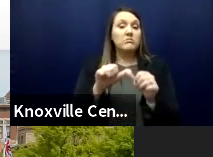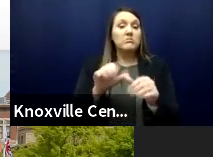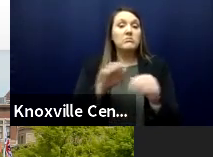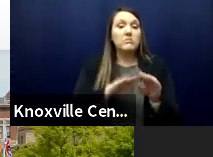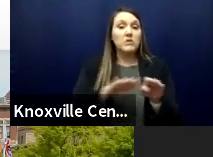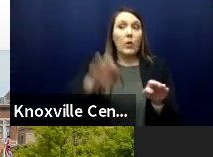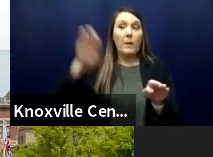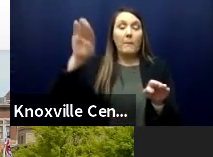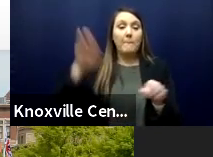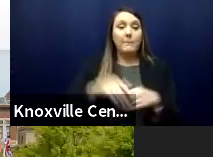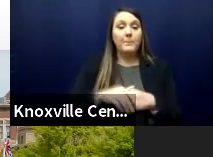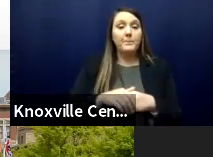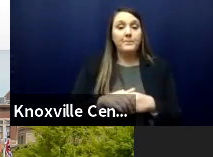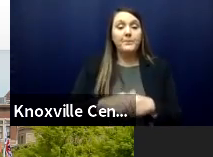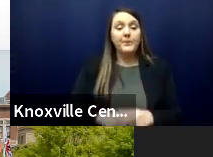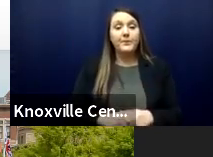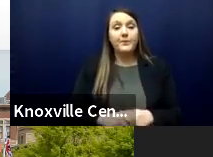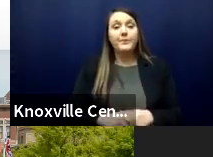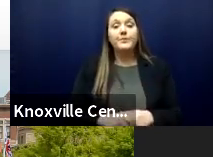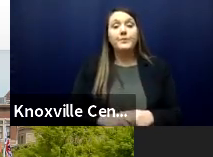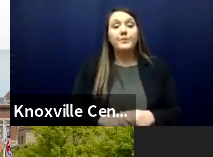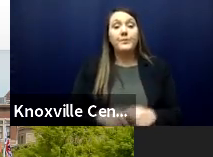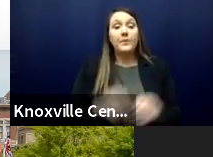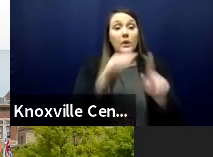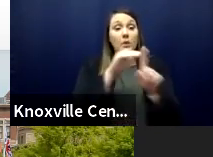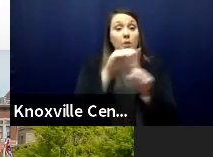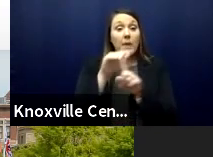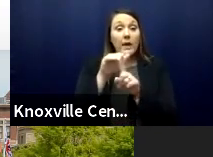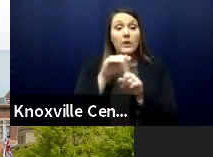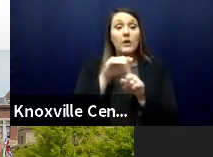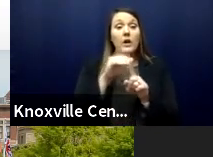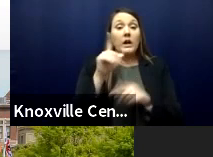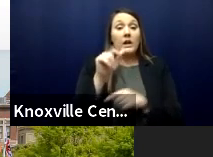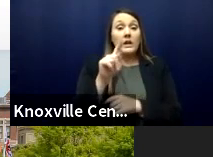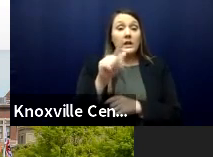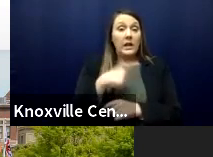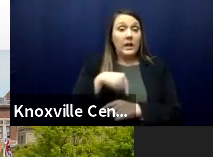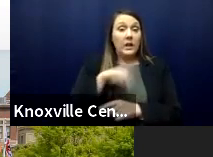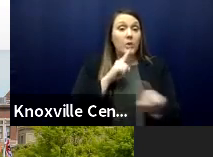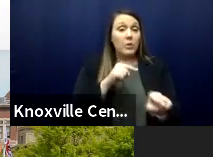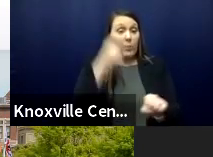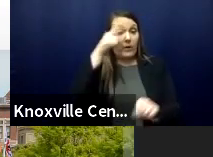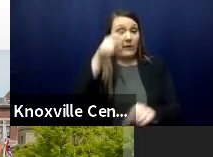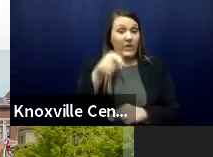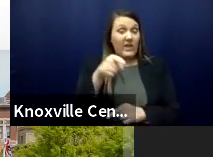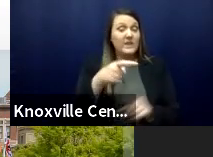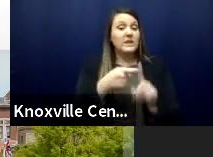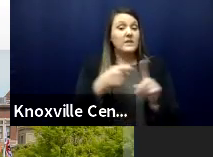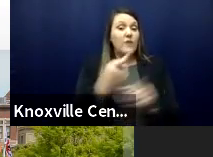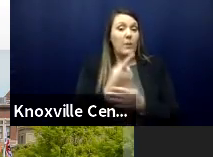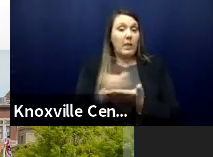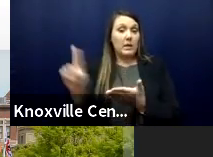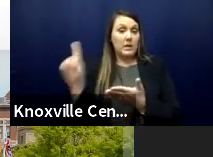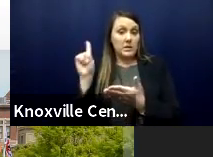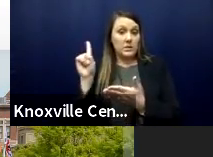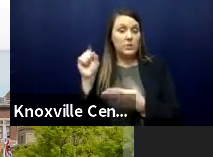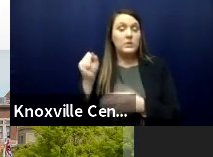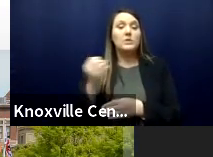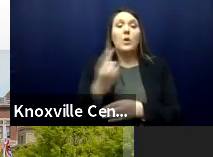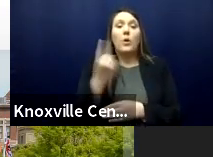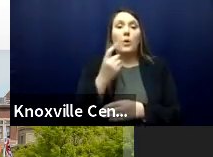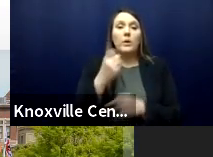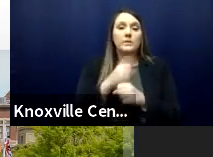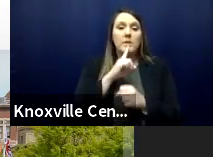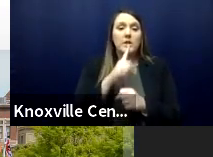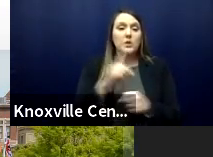trend line on the graph. As a reminder, the data we are reporting for this benchmark is from the previous week, so we can always make sure we are looking at a